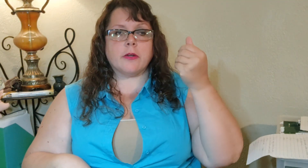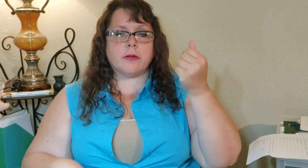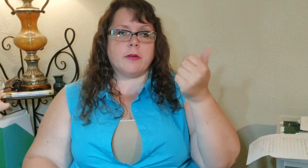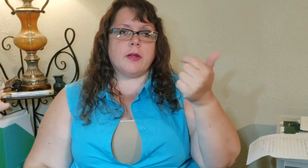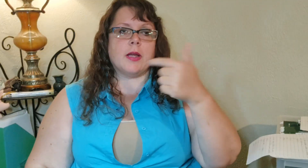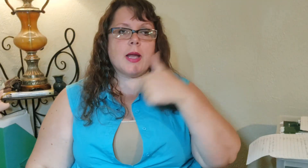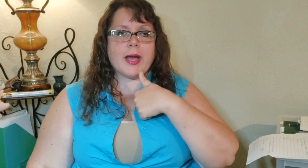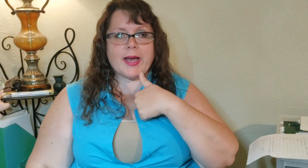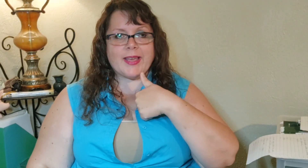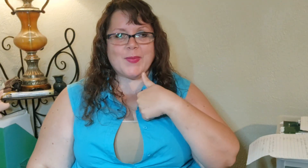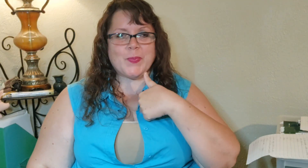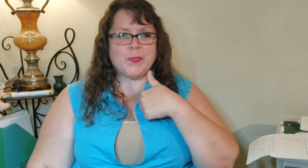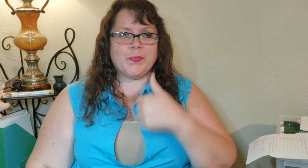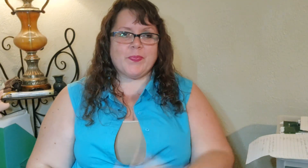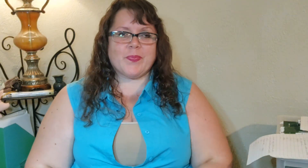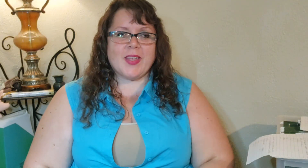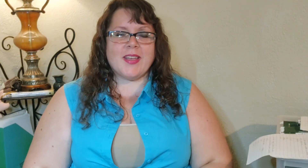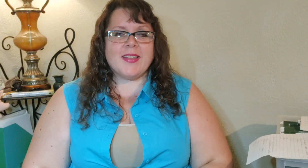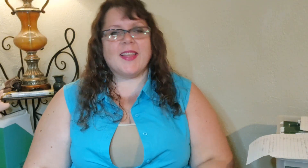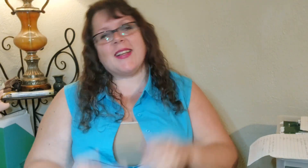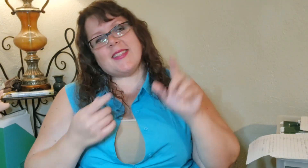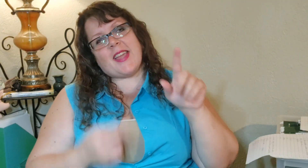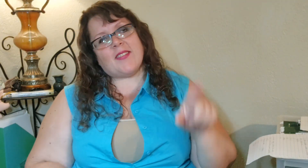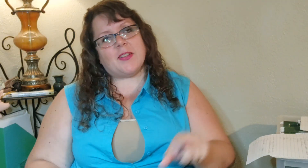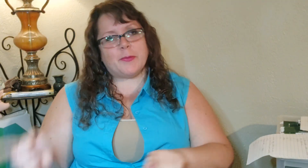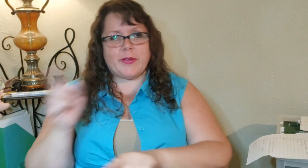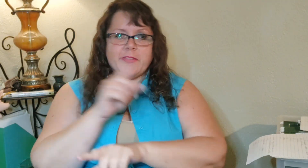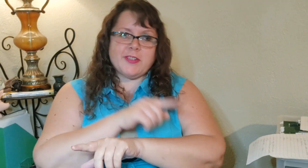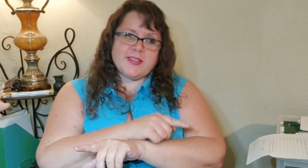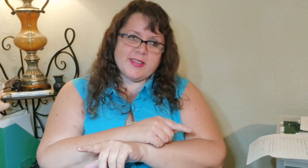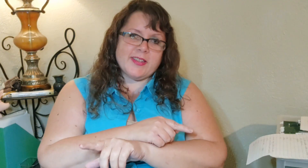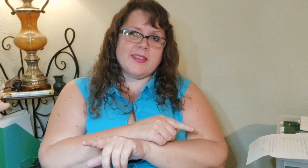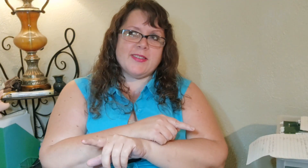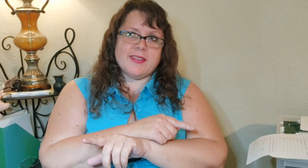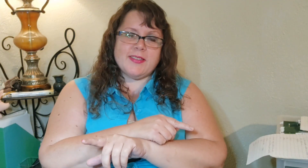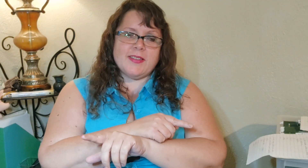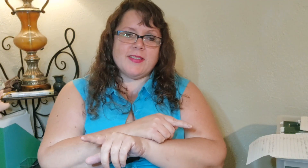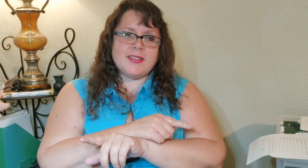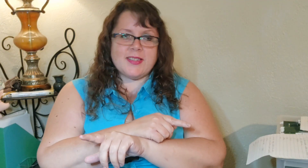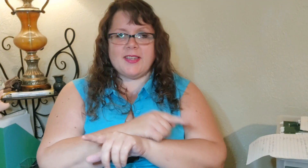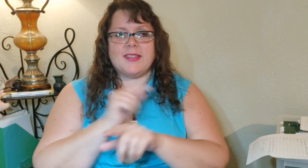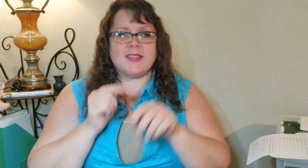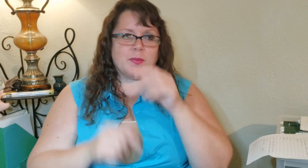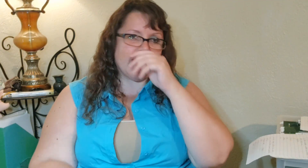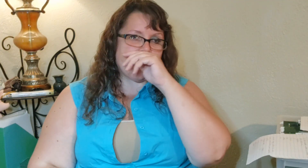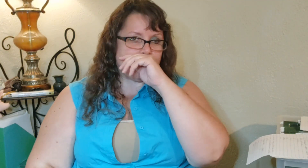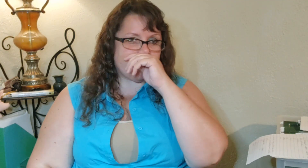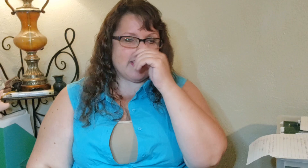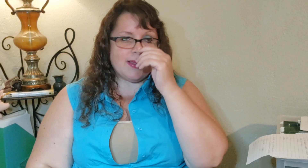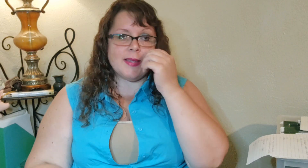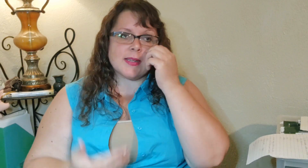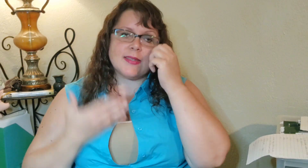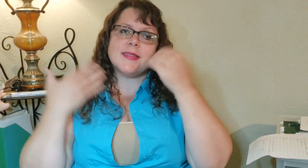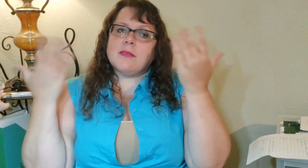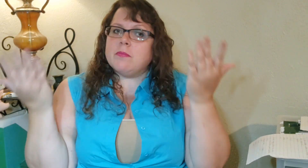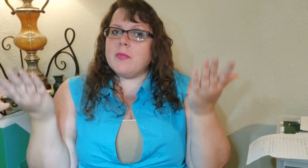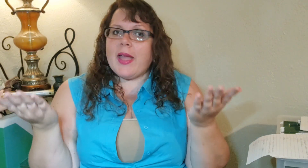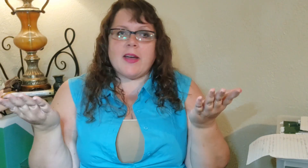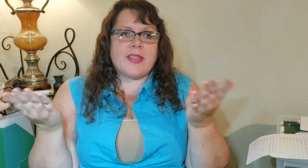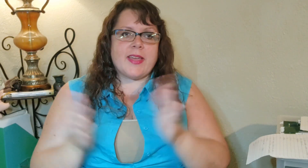better I. Like I said, you have to reverse the sentence sometimes, because it's how